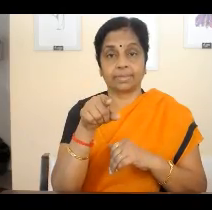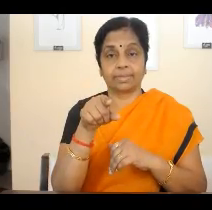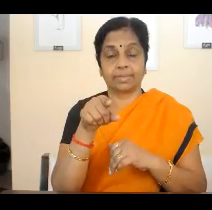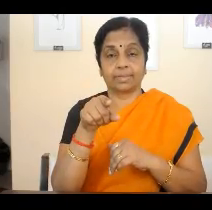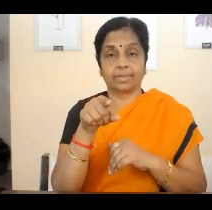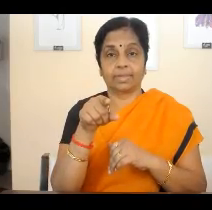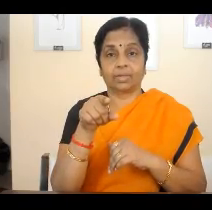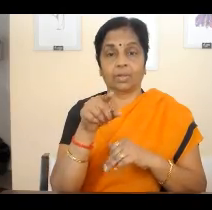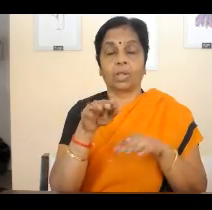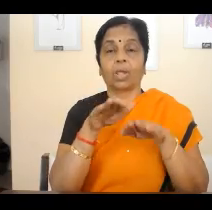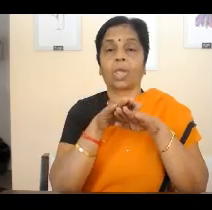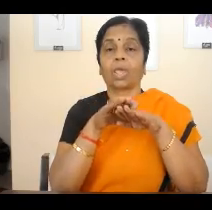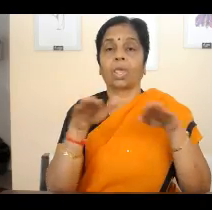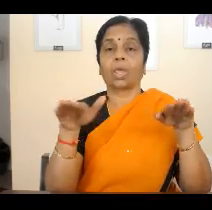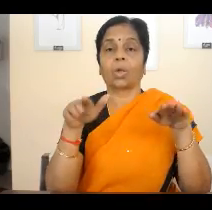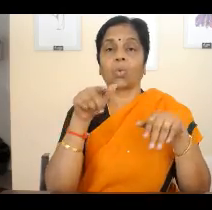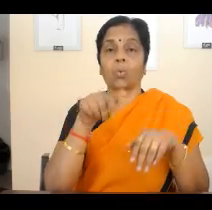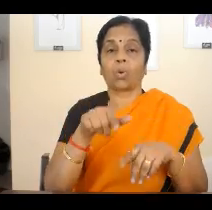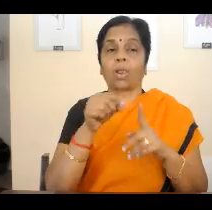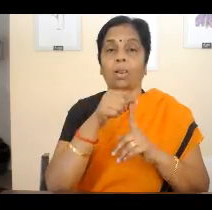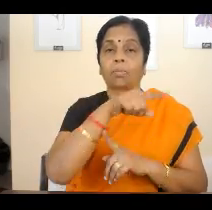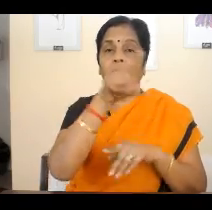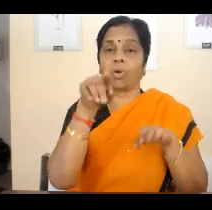on an equal basis with others.